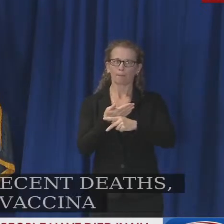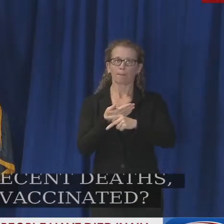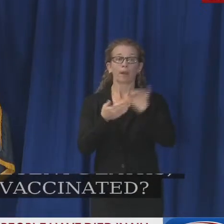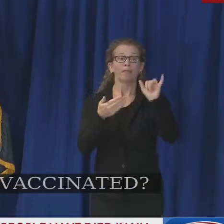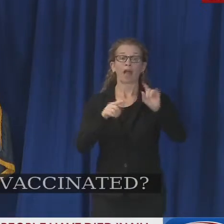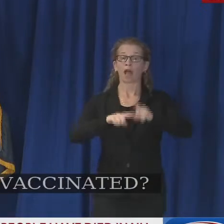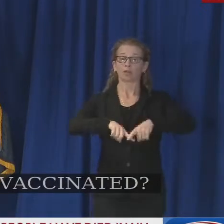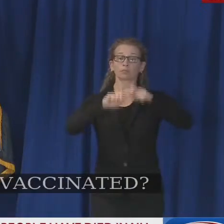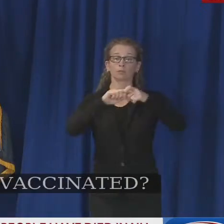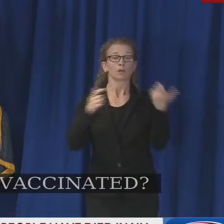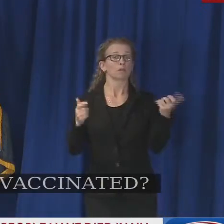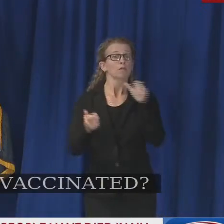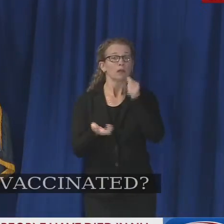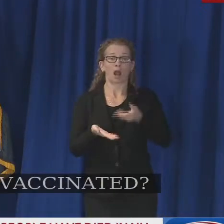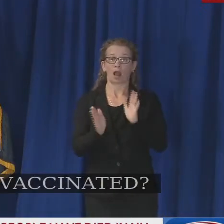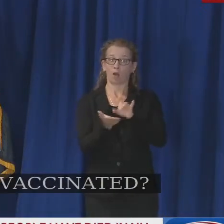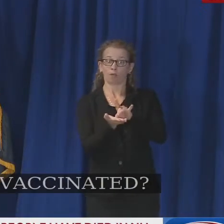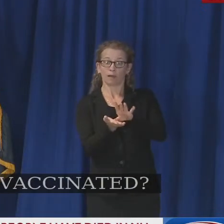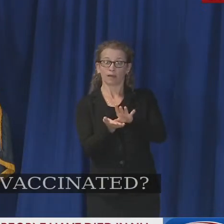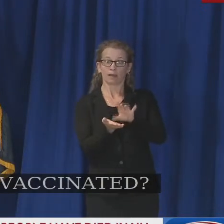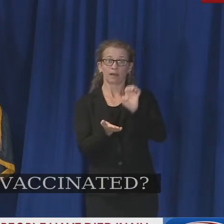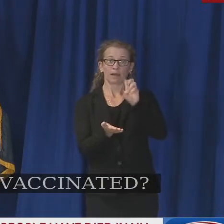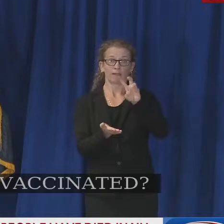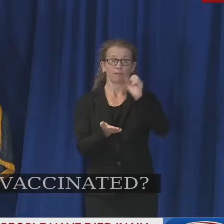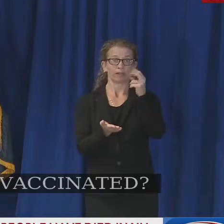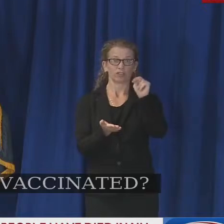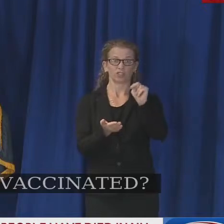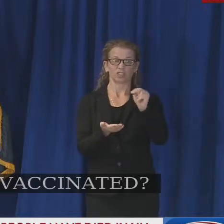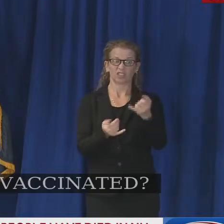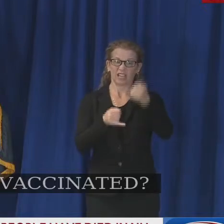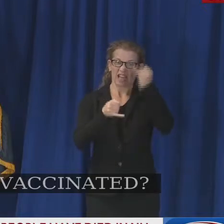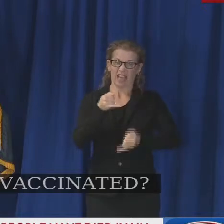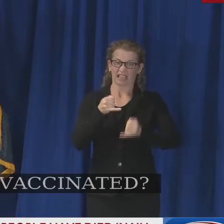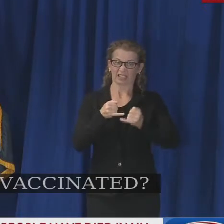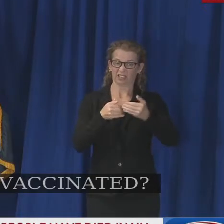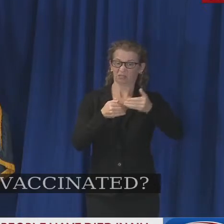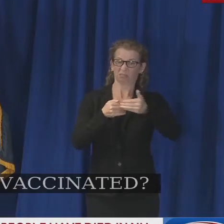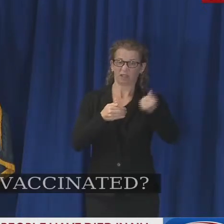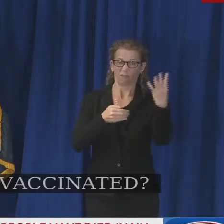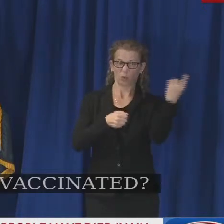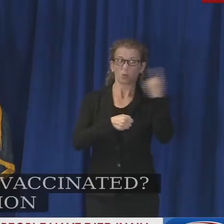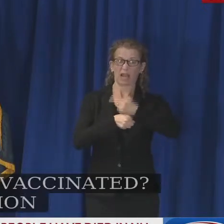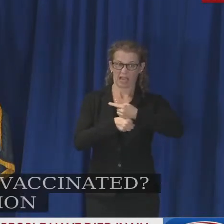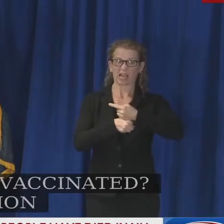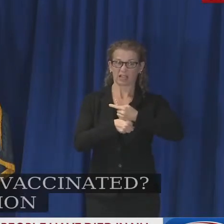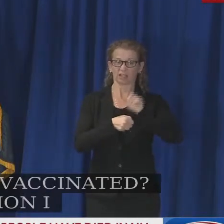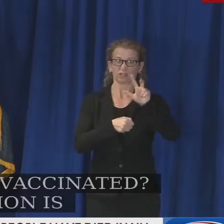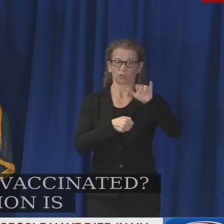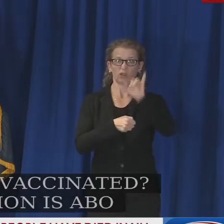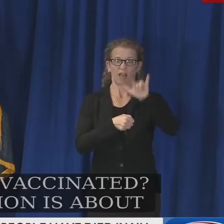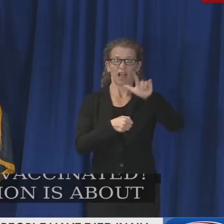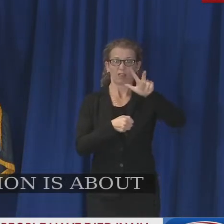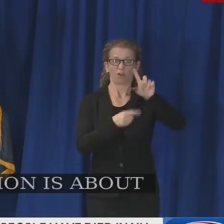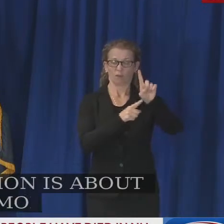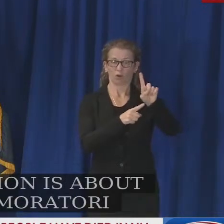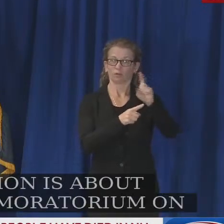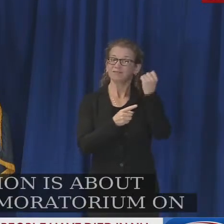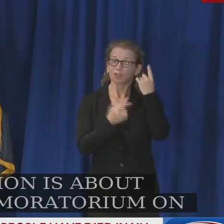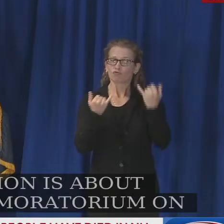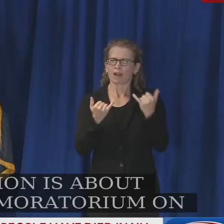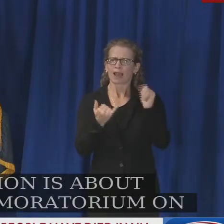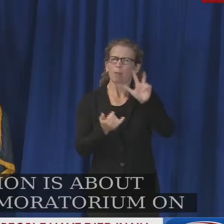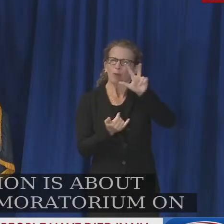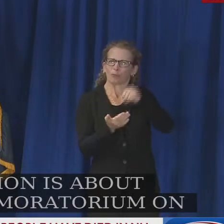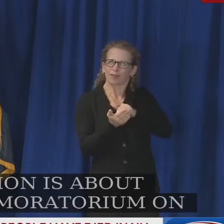evictions ends in July 31st within days. There's about 3,000 applications pending with